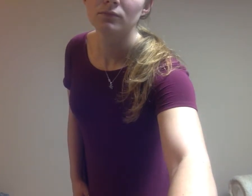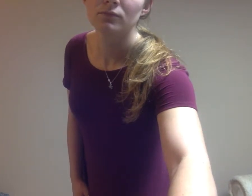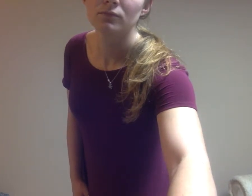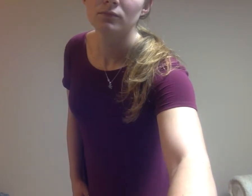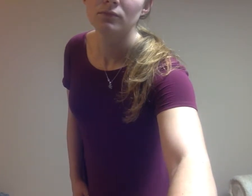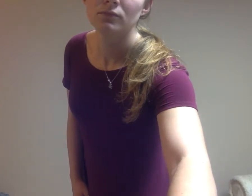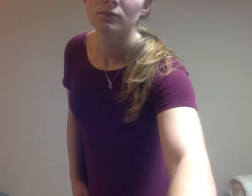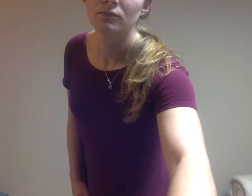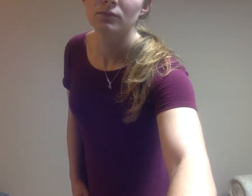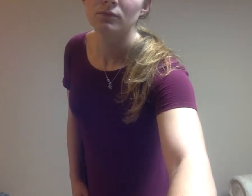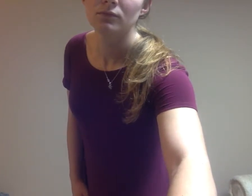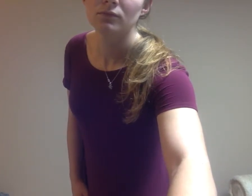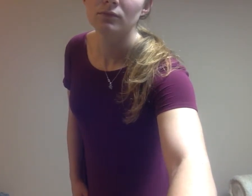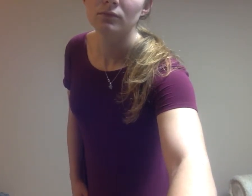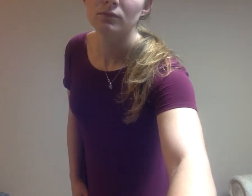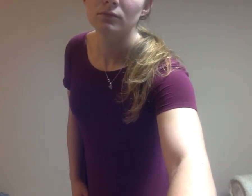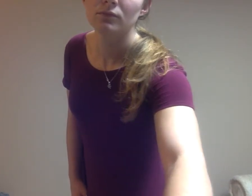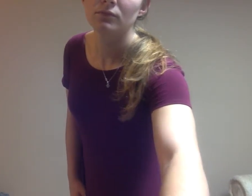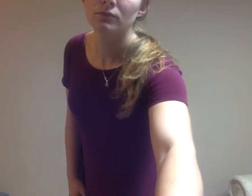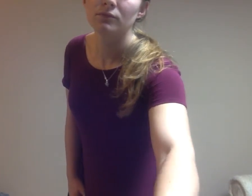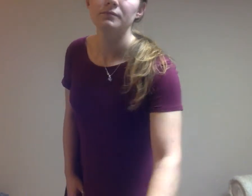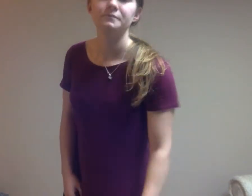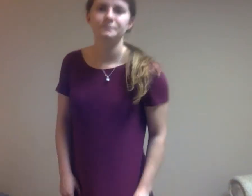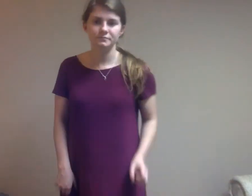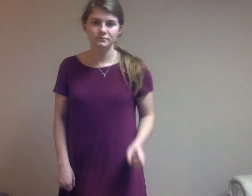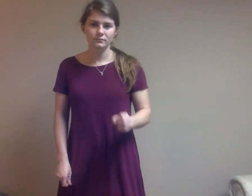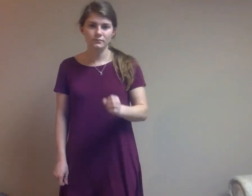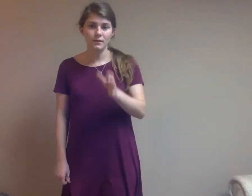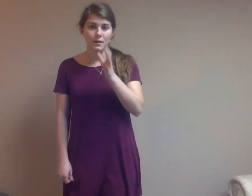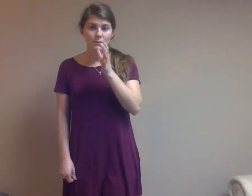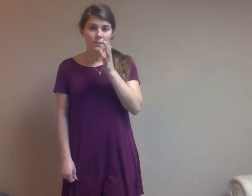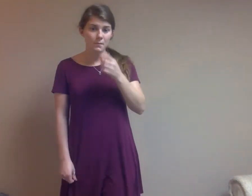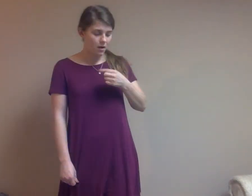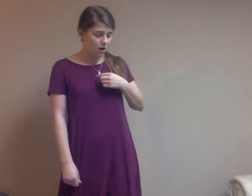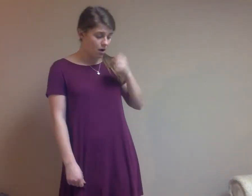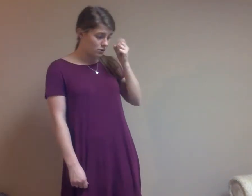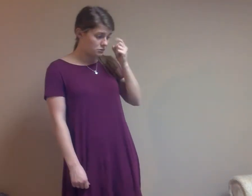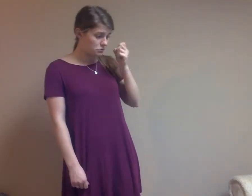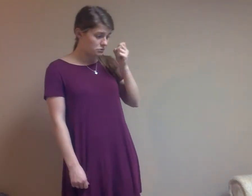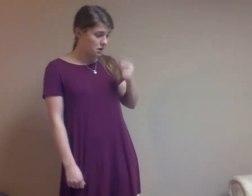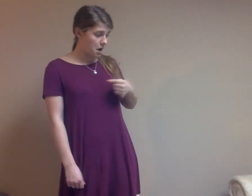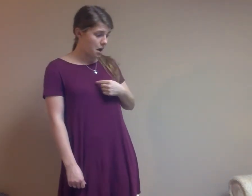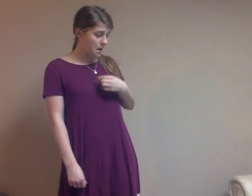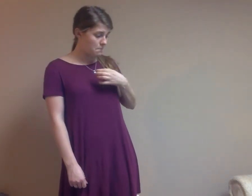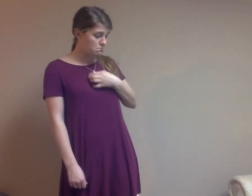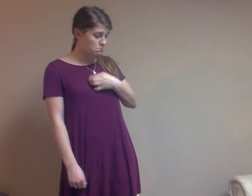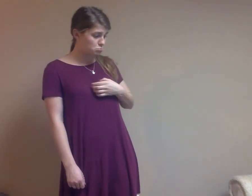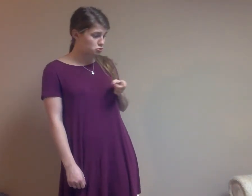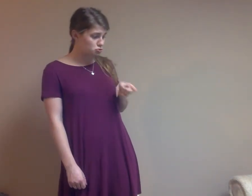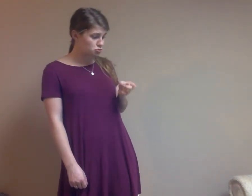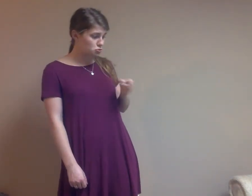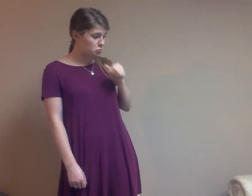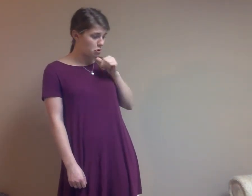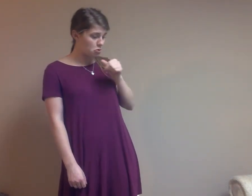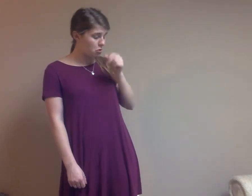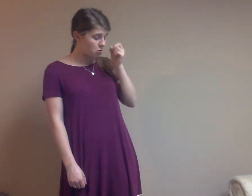But we worked it out. It's nice though, isn't it? Because now we just have lots of special time. Yeah. Every time you come home, yeah? When we go back